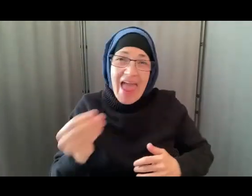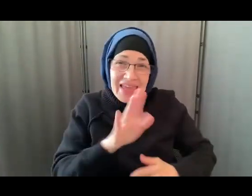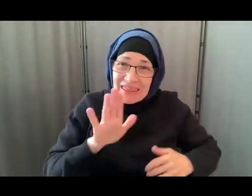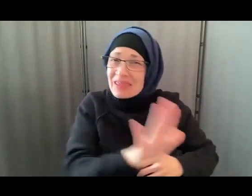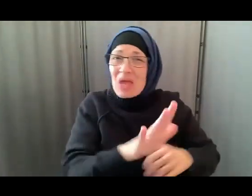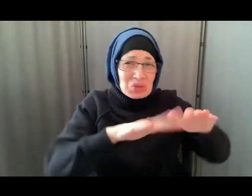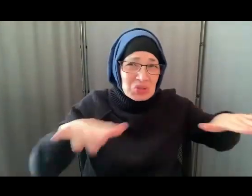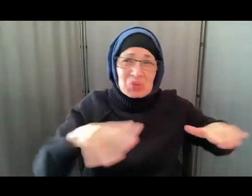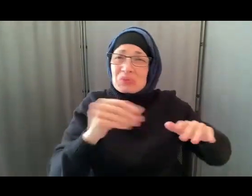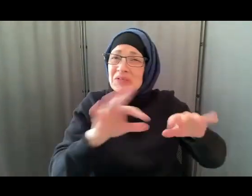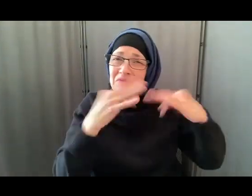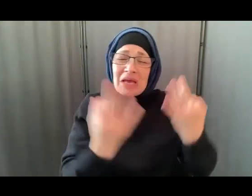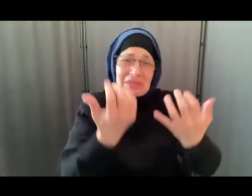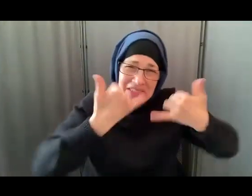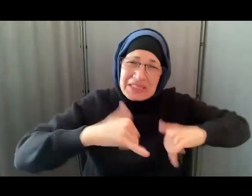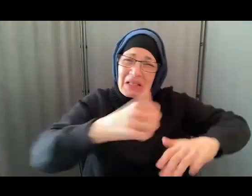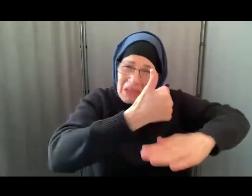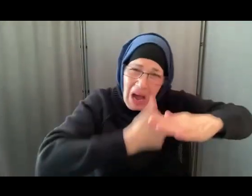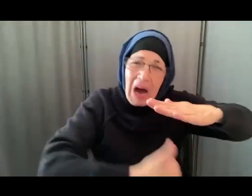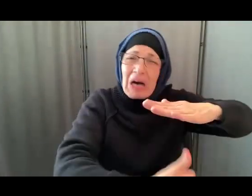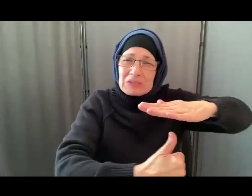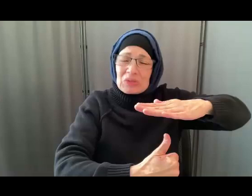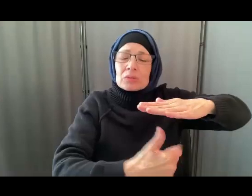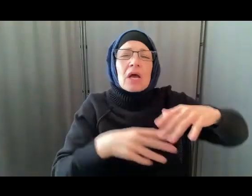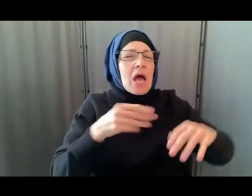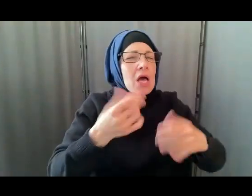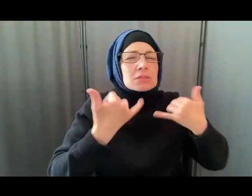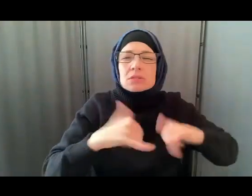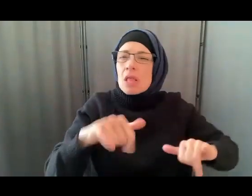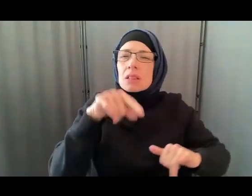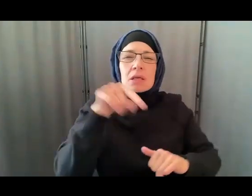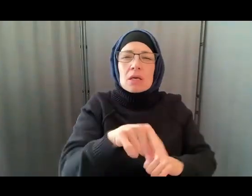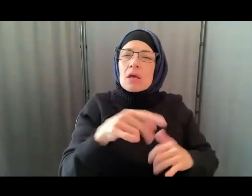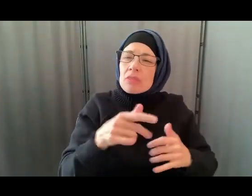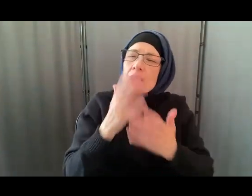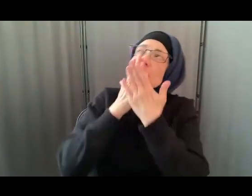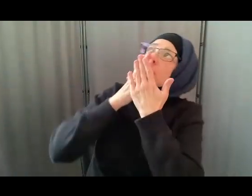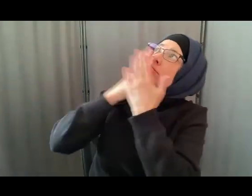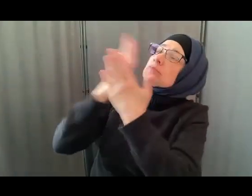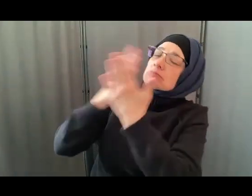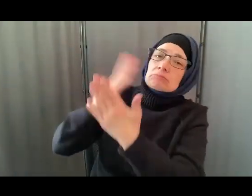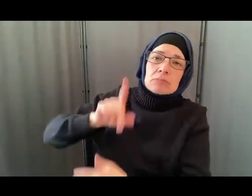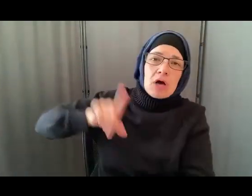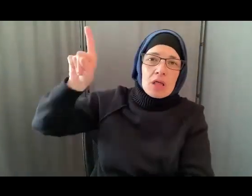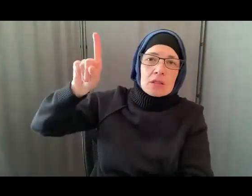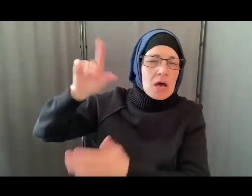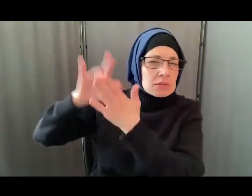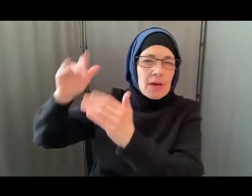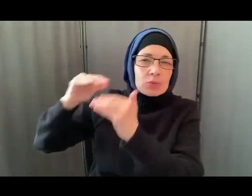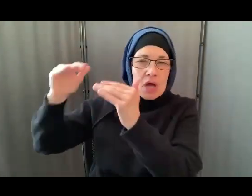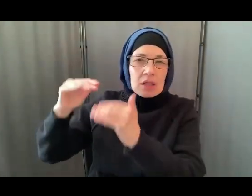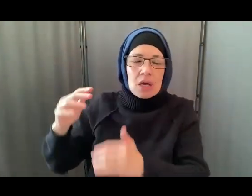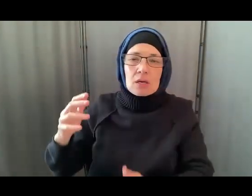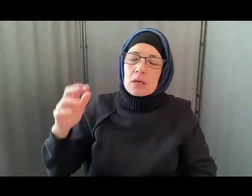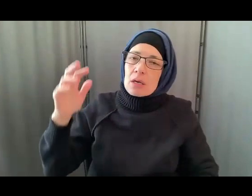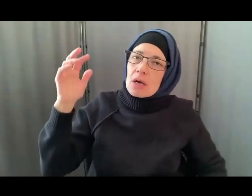the rubble, and they are grateful to Allah subhanahu wa ta'ala. This is a